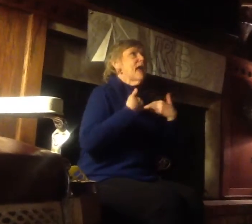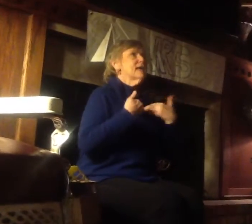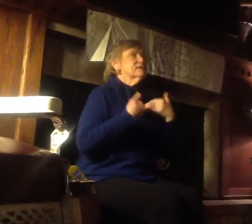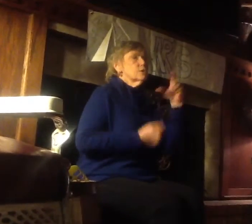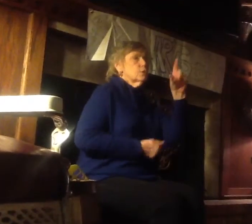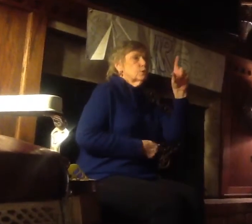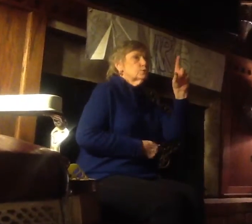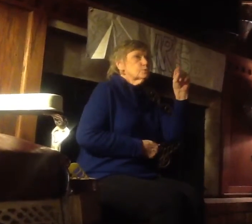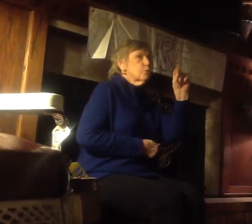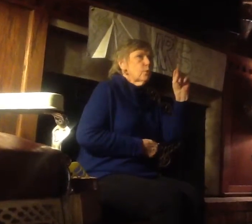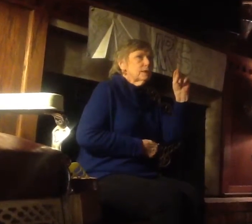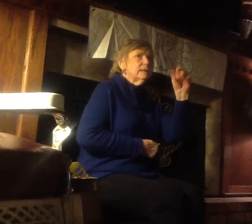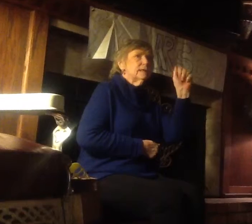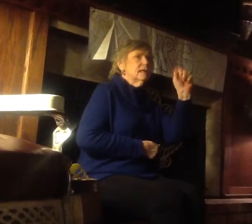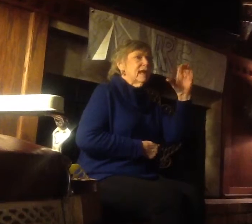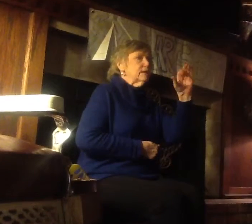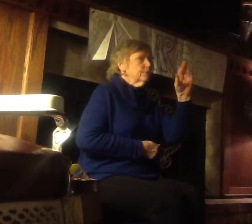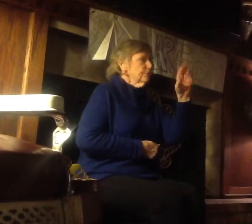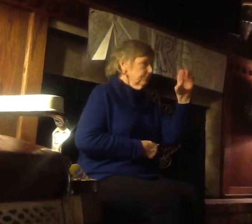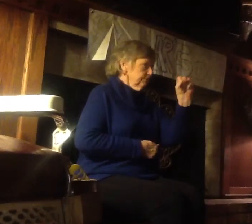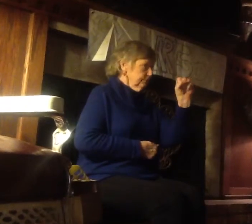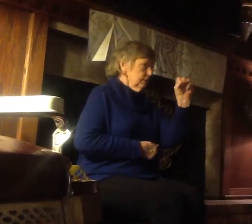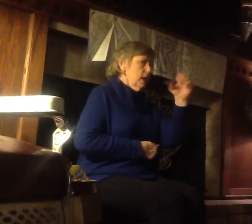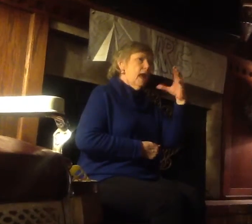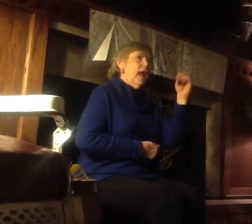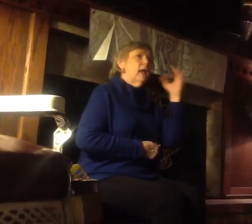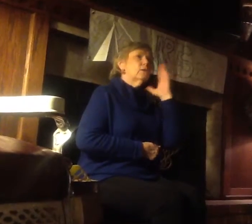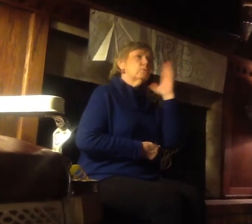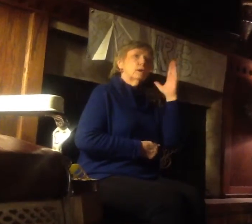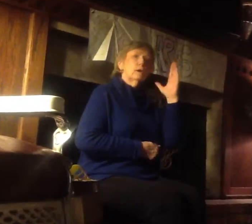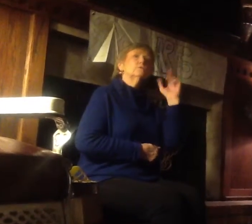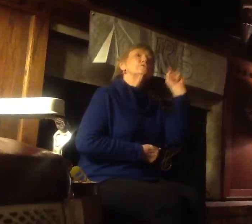Friend has 20 acres